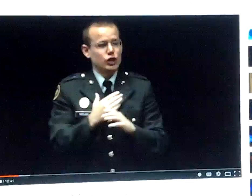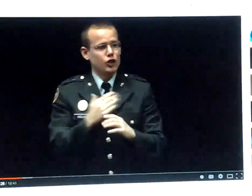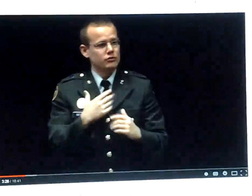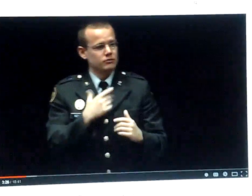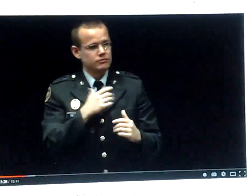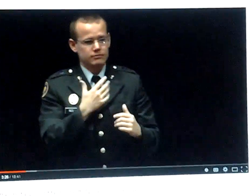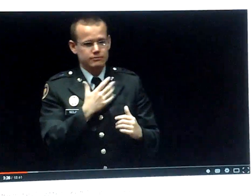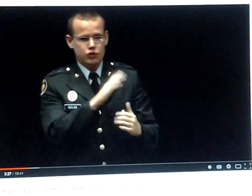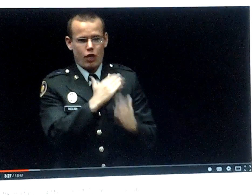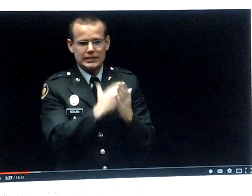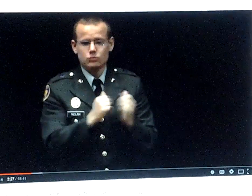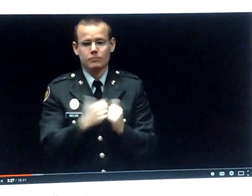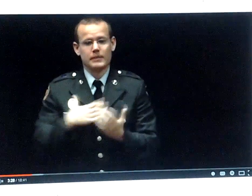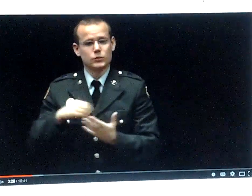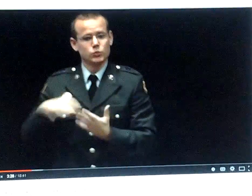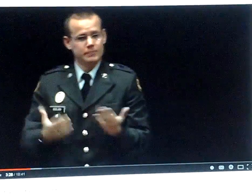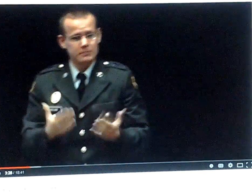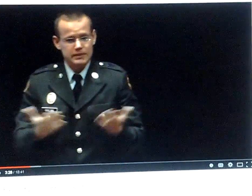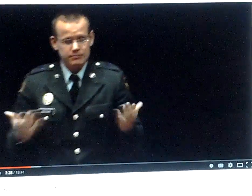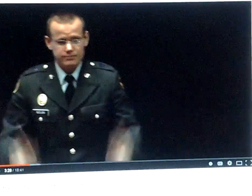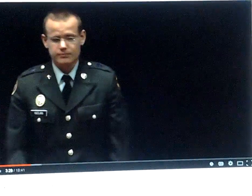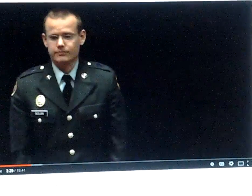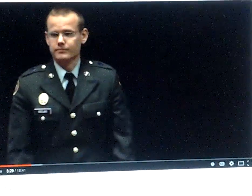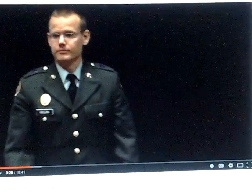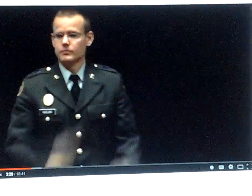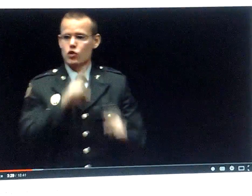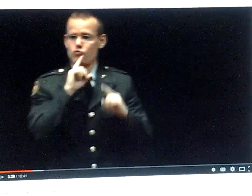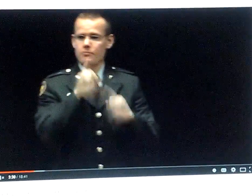They wanted to meet with me.